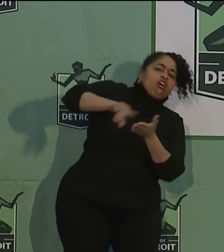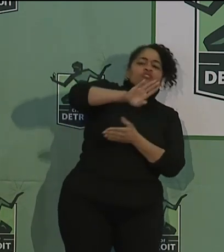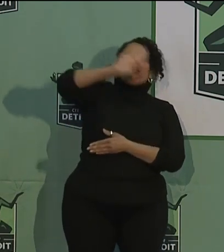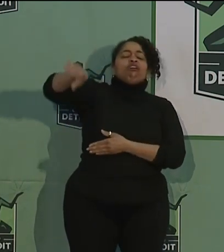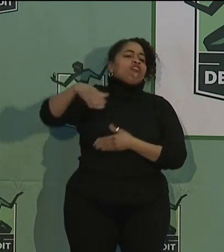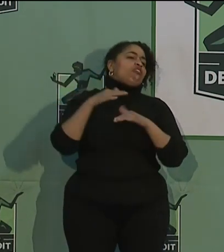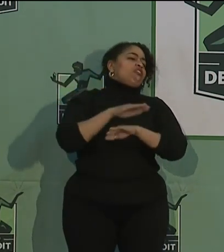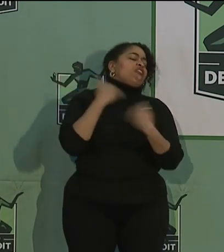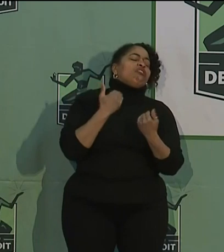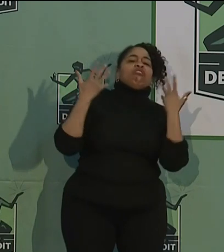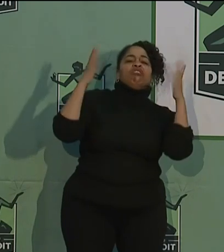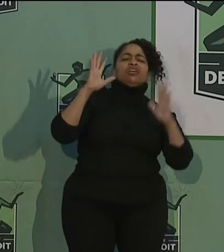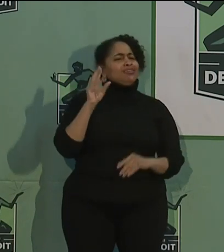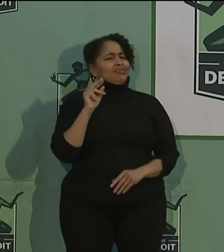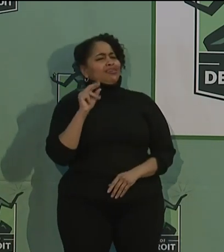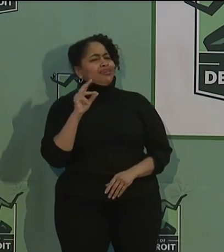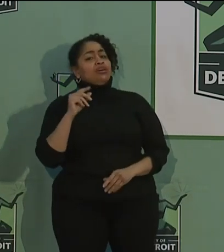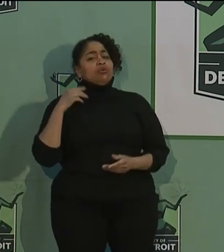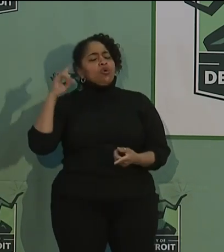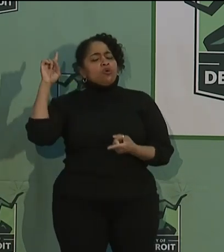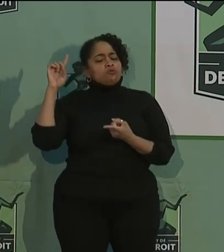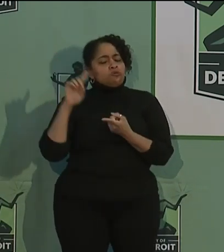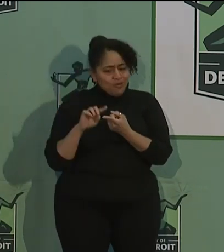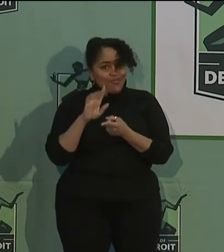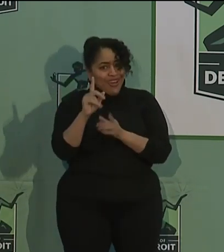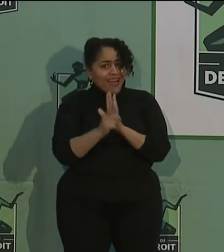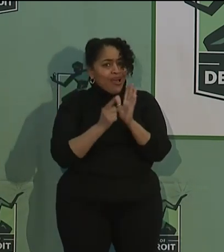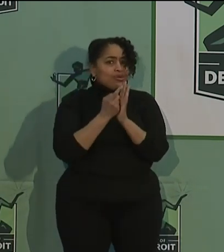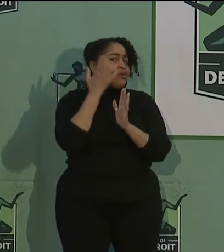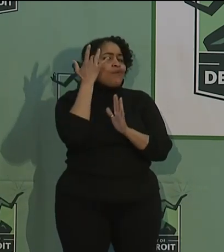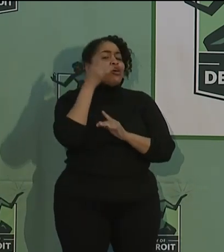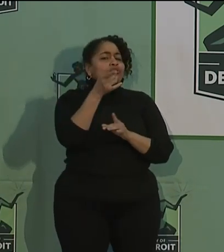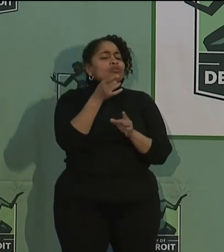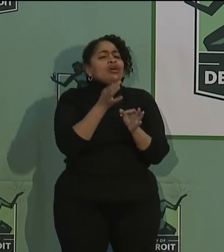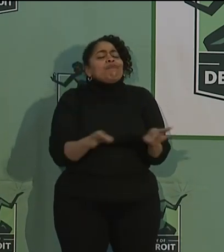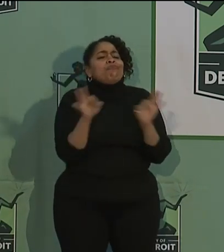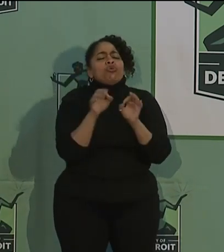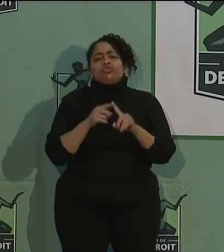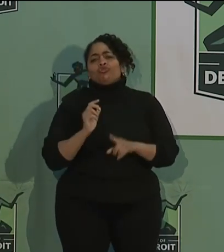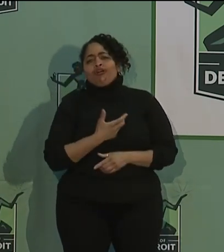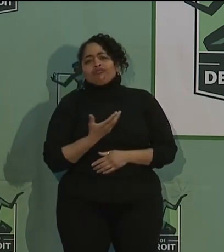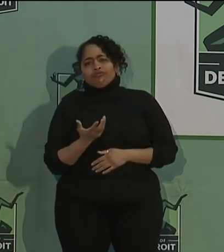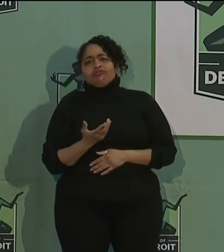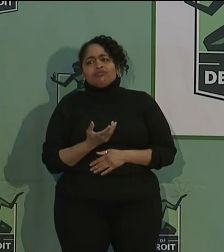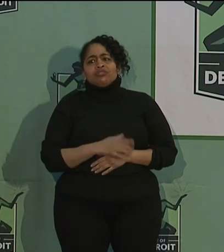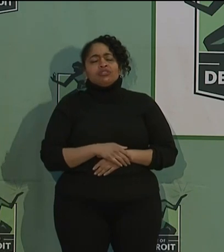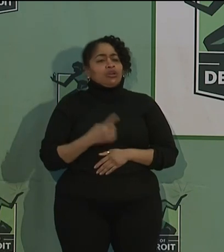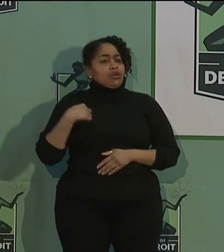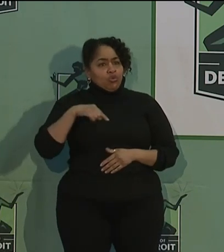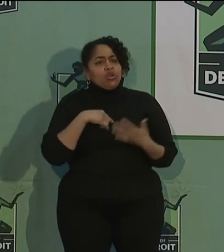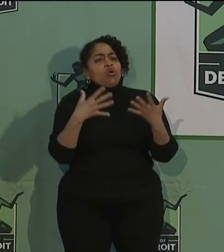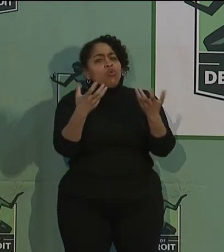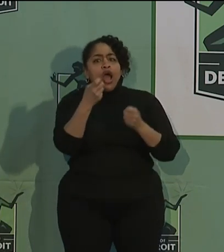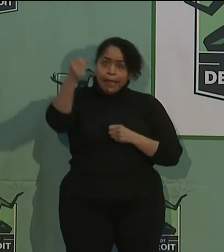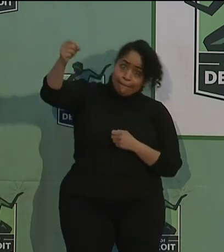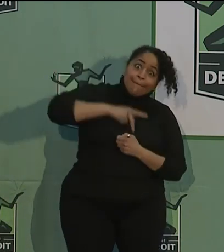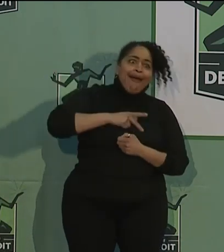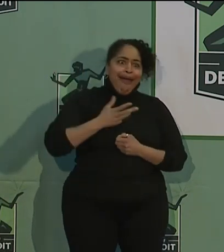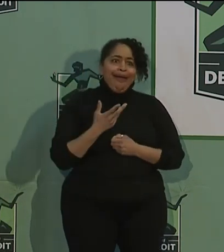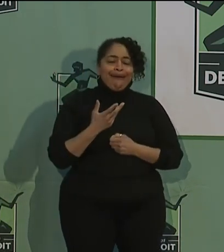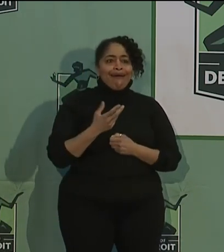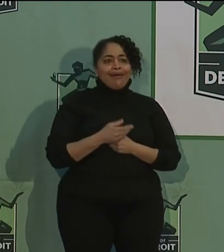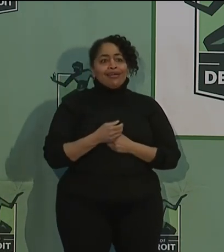gone. We are reducing your hours because you're important to us, and we want you back.